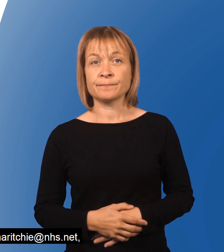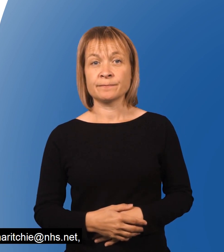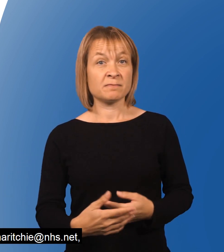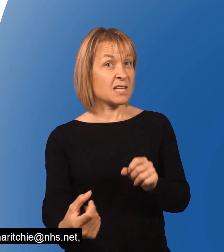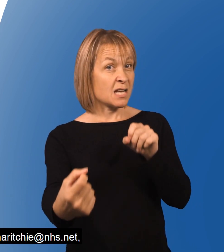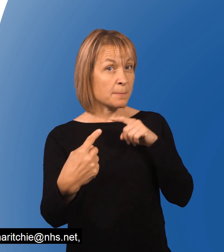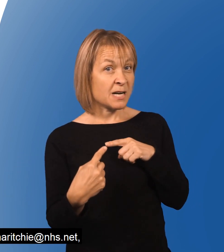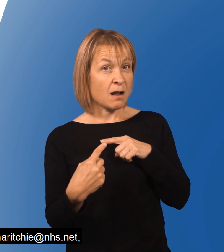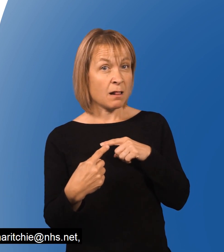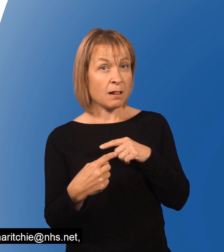email